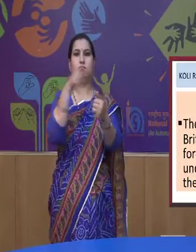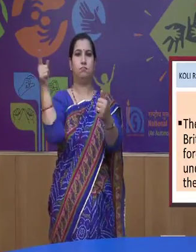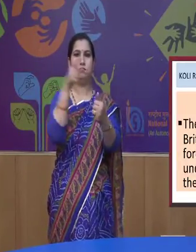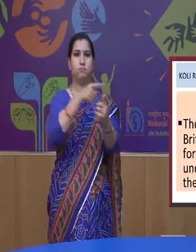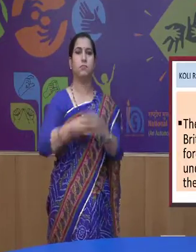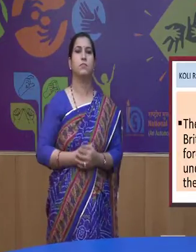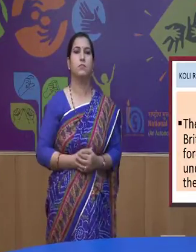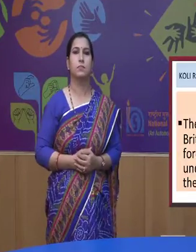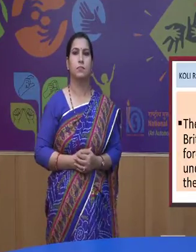Learners,